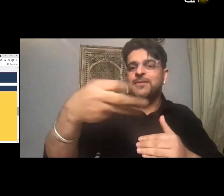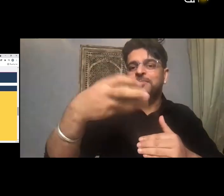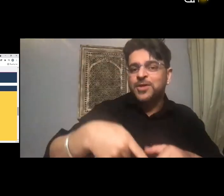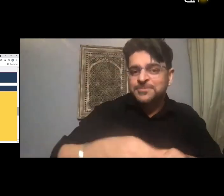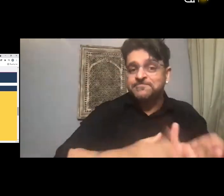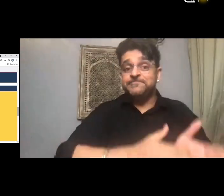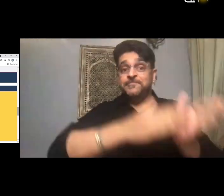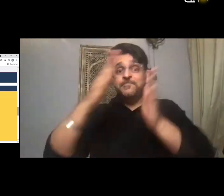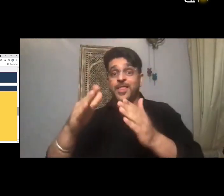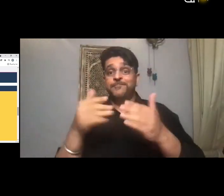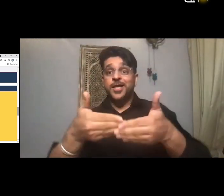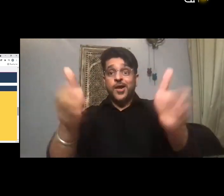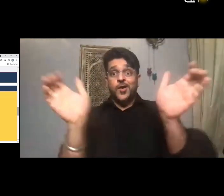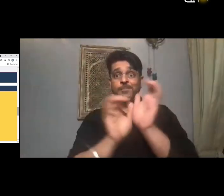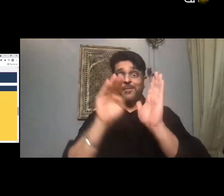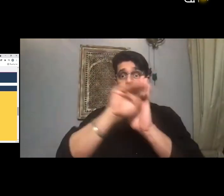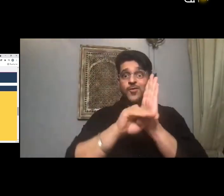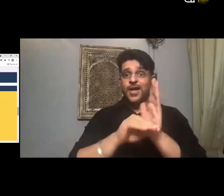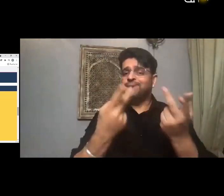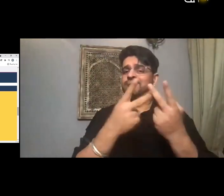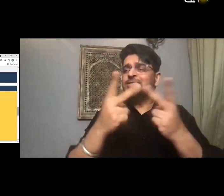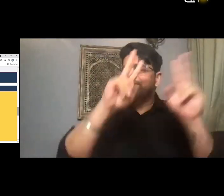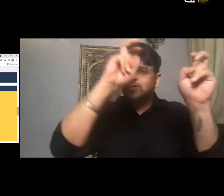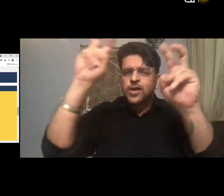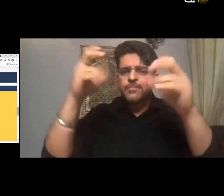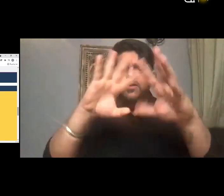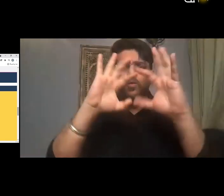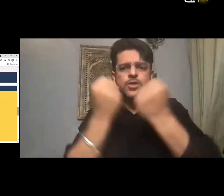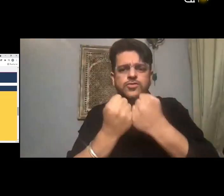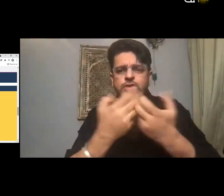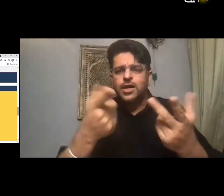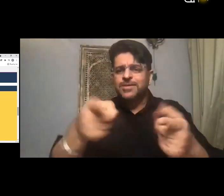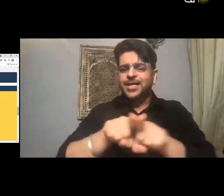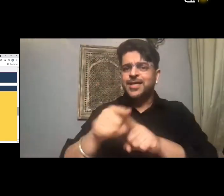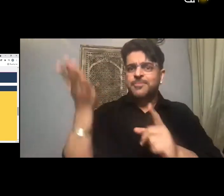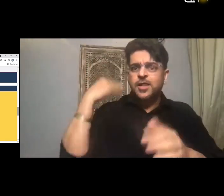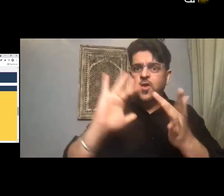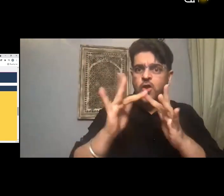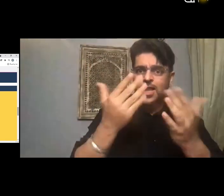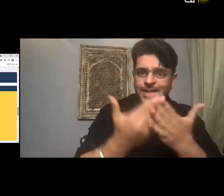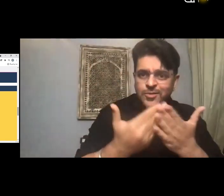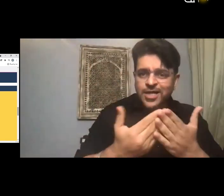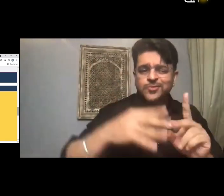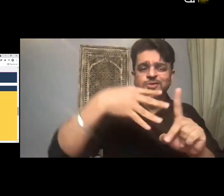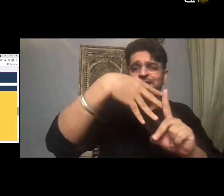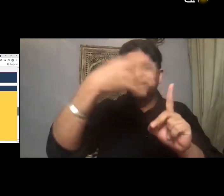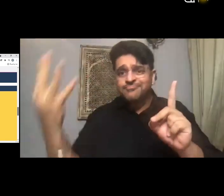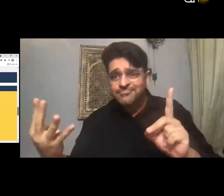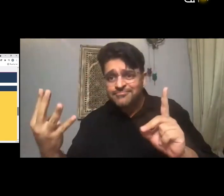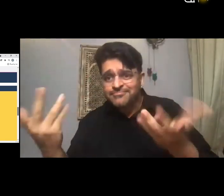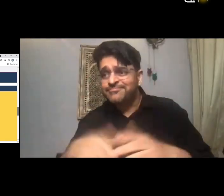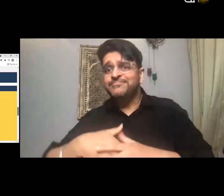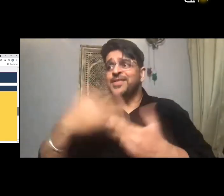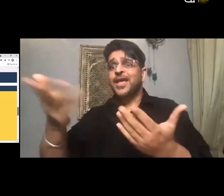are we creating the impact every 3 months. Community programs, different topics related to community, like workshop, we had done